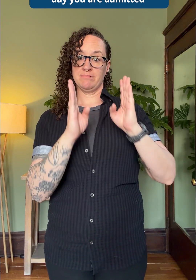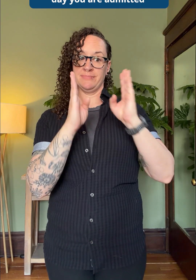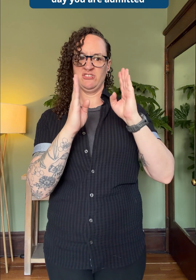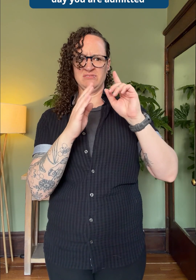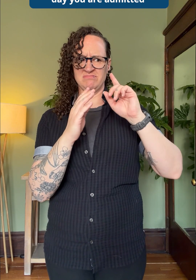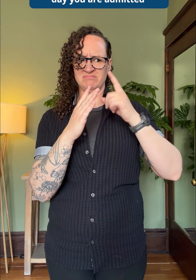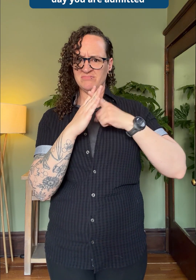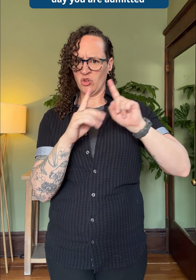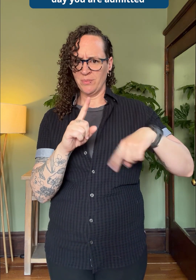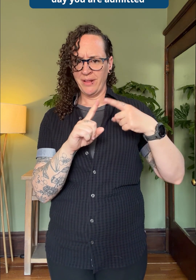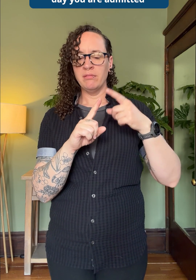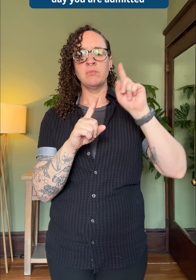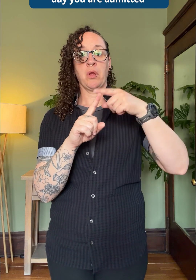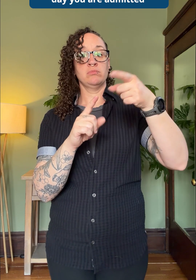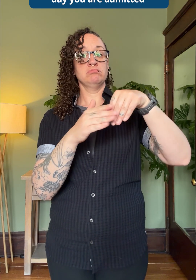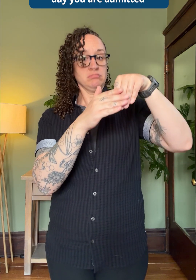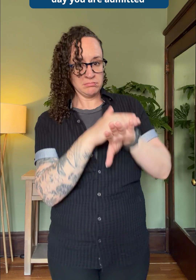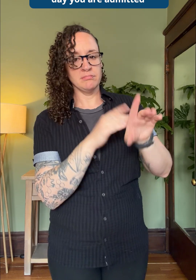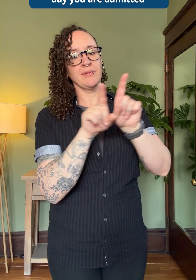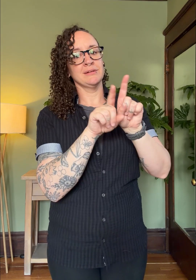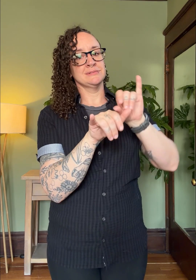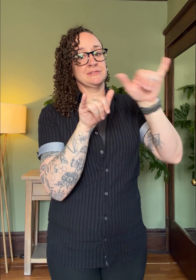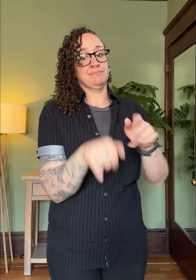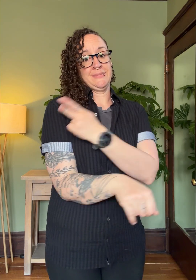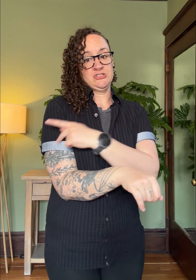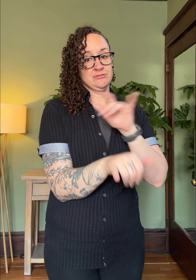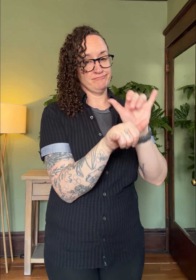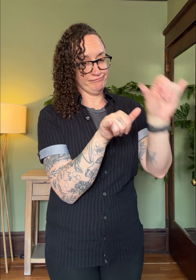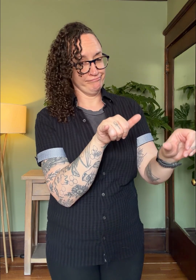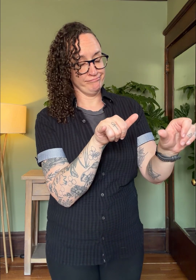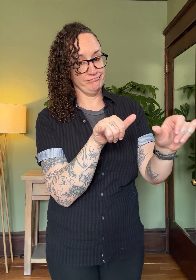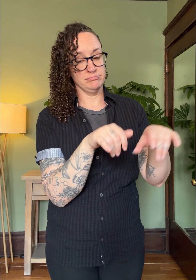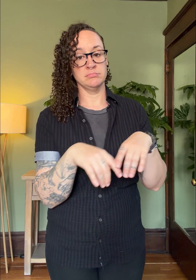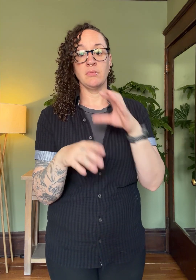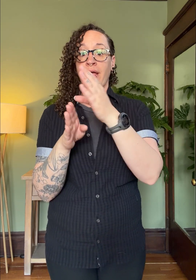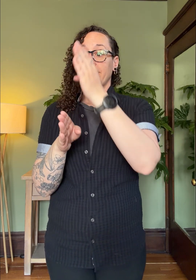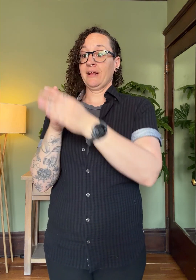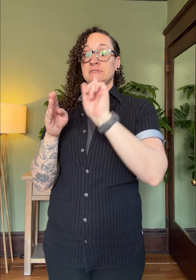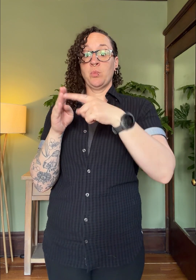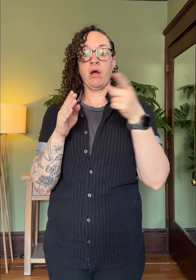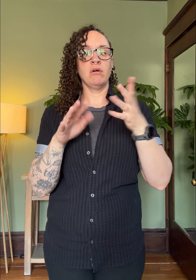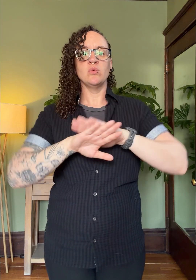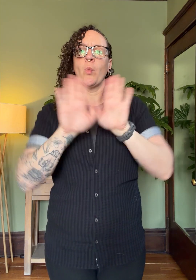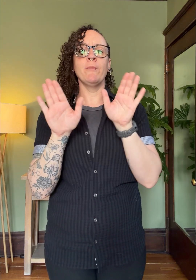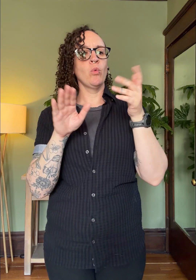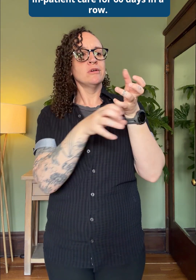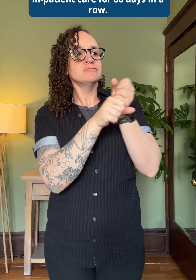Your benefit starts the day you are admitted in as inpatient and ends